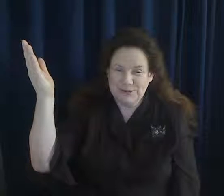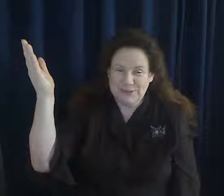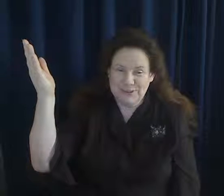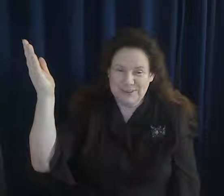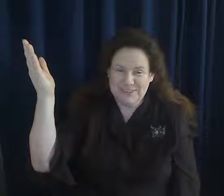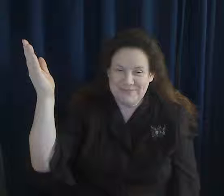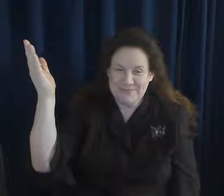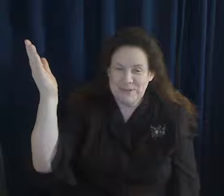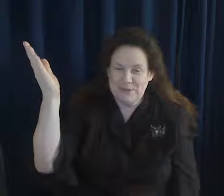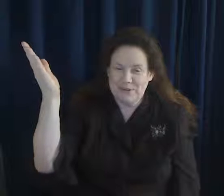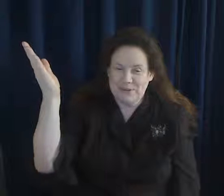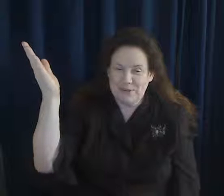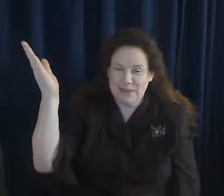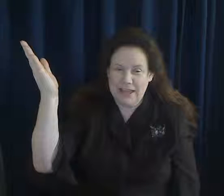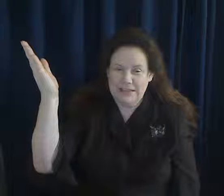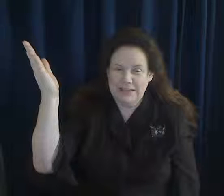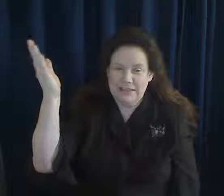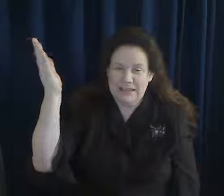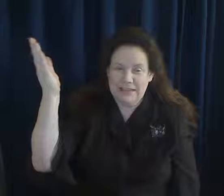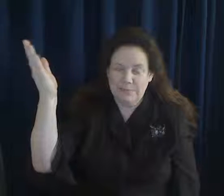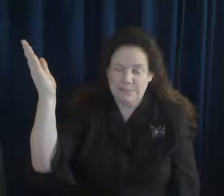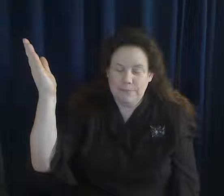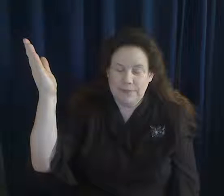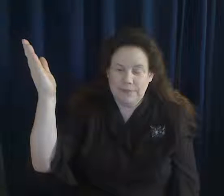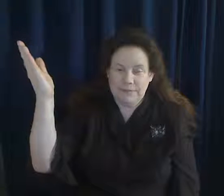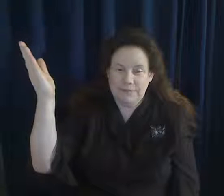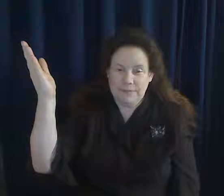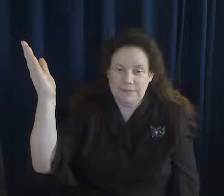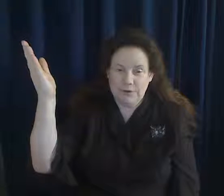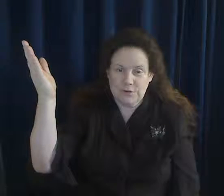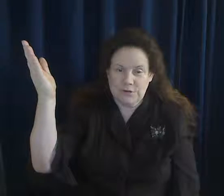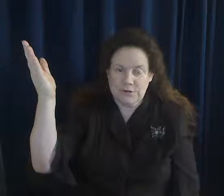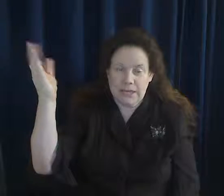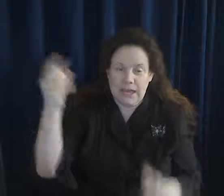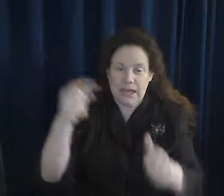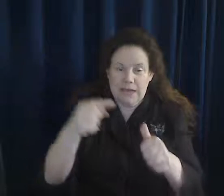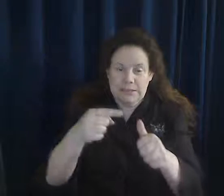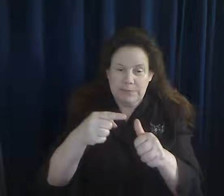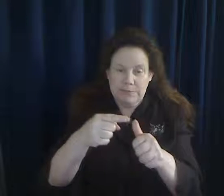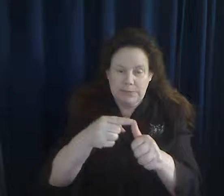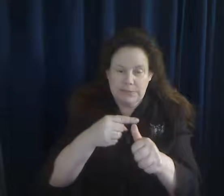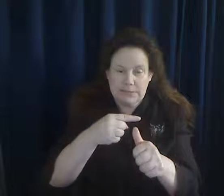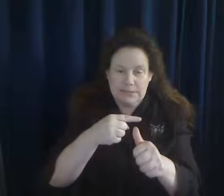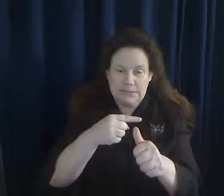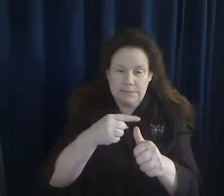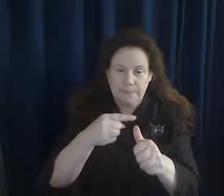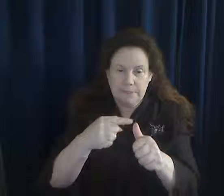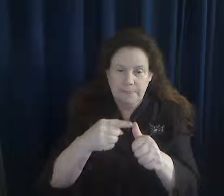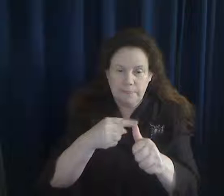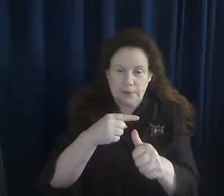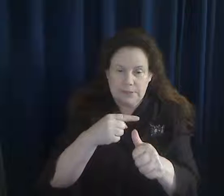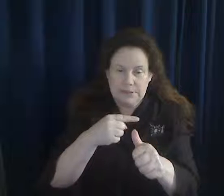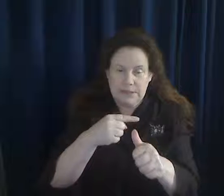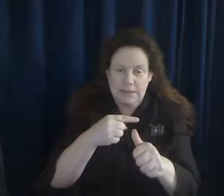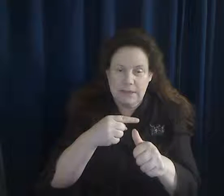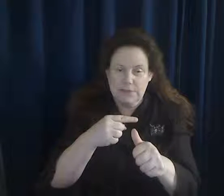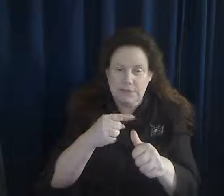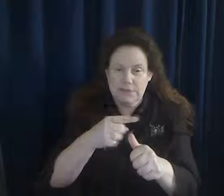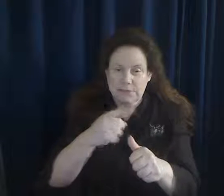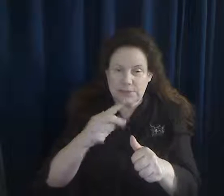with the Lord, we use an open hand. Because he first, I see people do this first, and that means first,